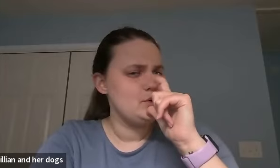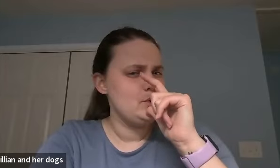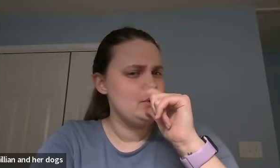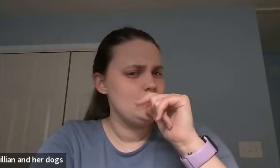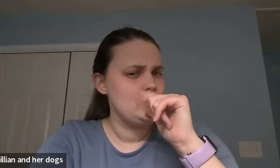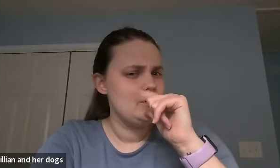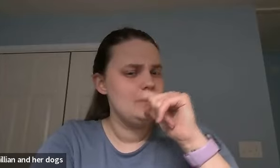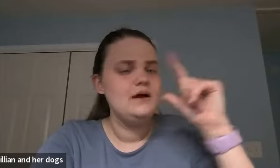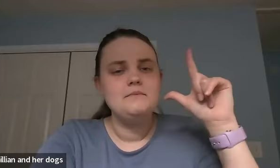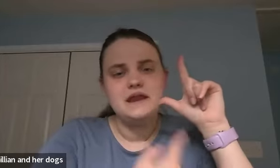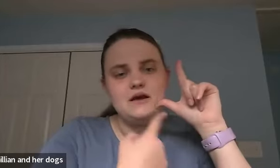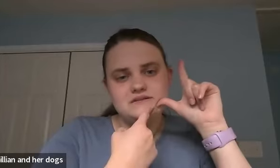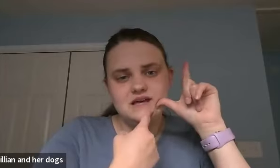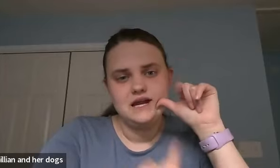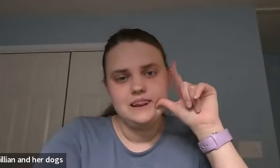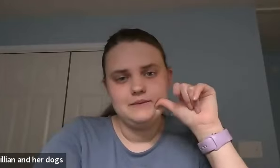who, but now on the side. Lemon.